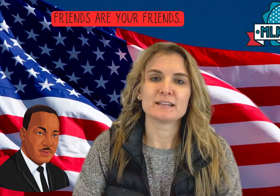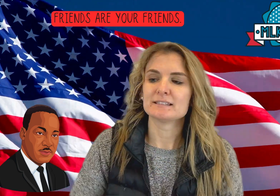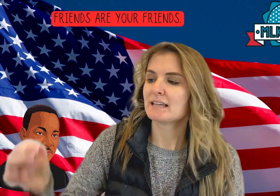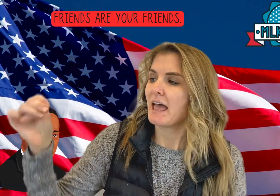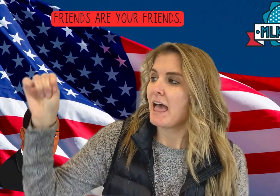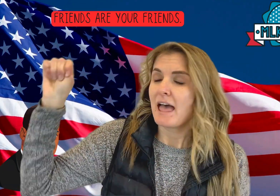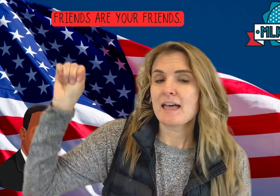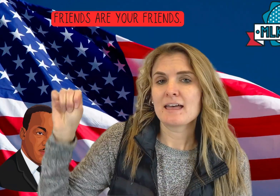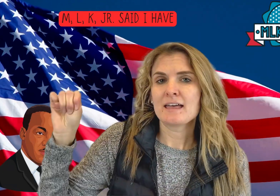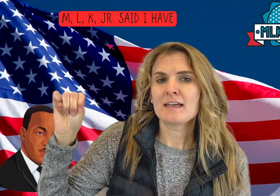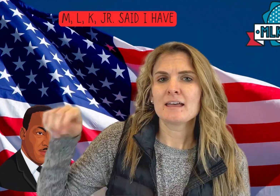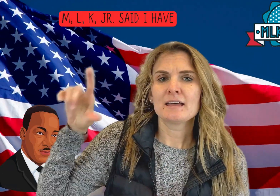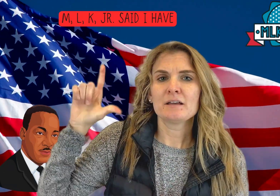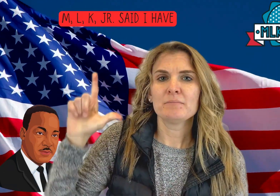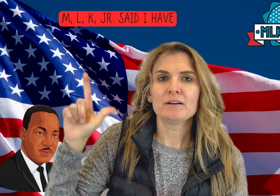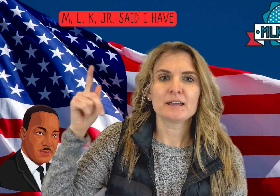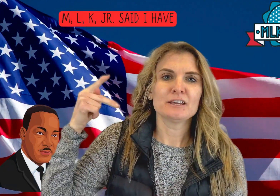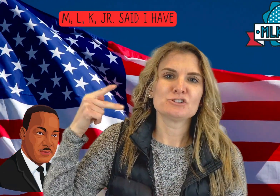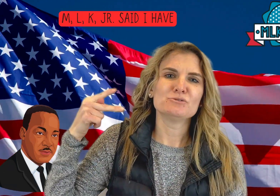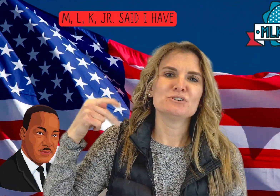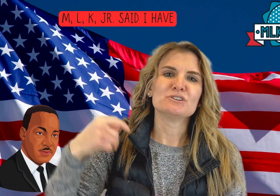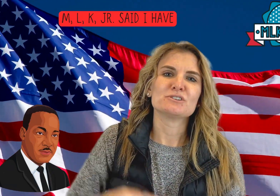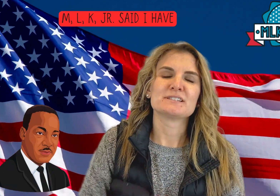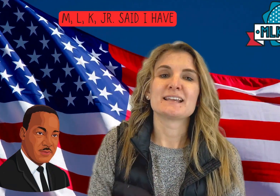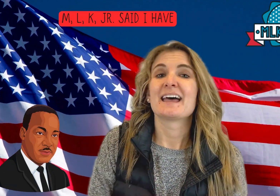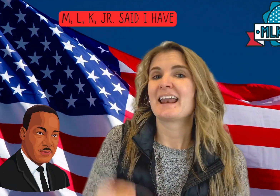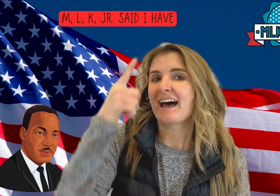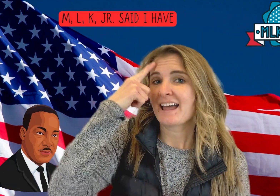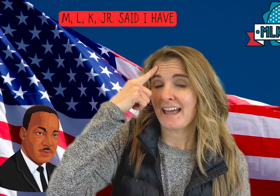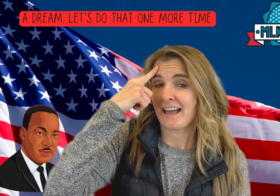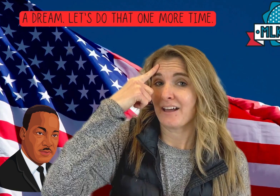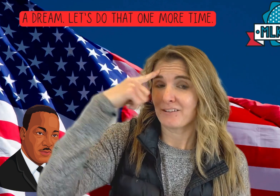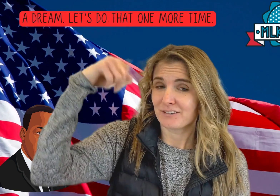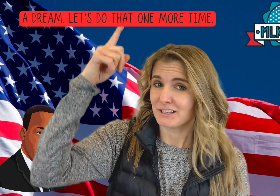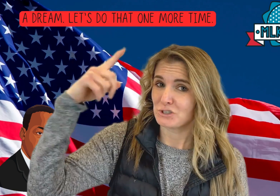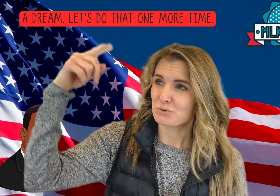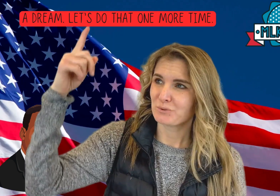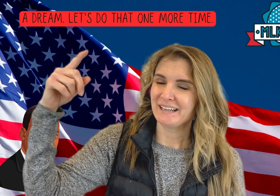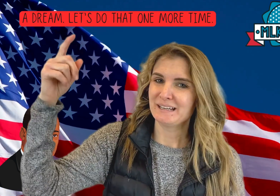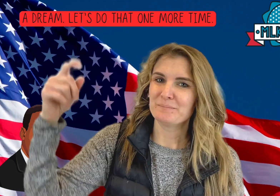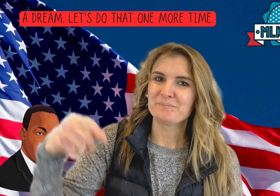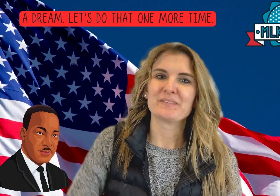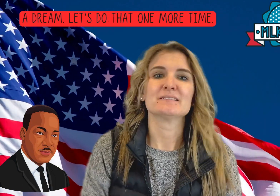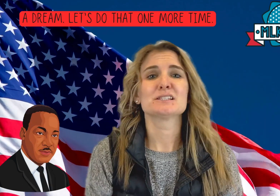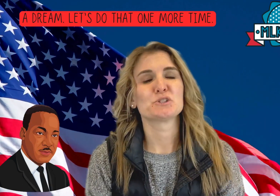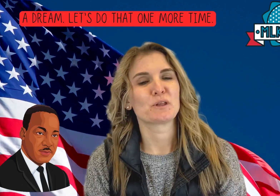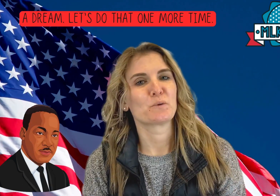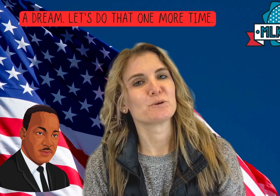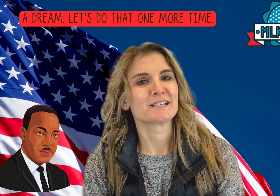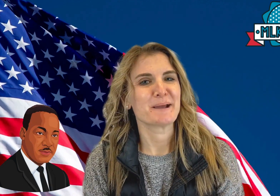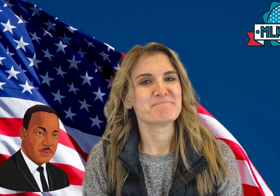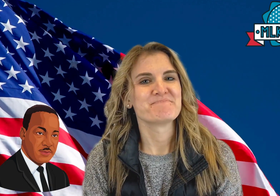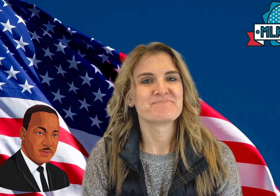friends. MLK Jr. said, I have a dream. Let's do that one more time.